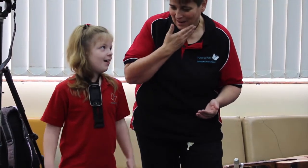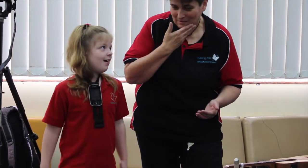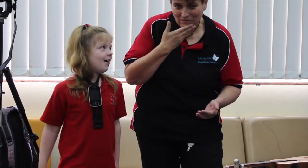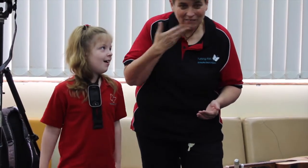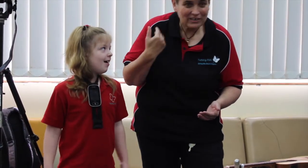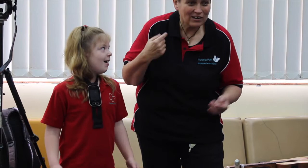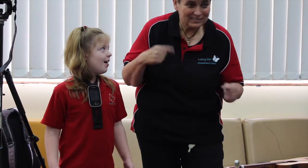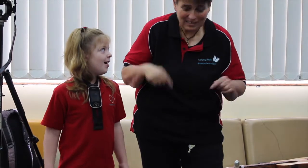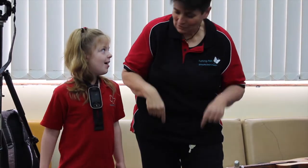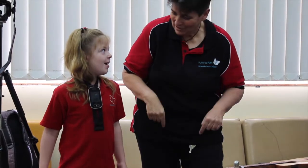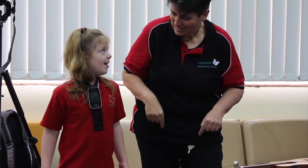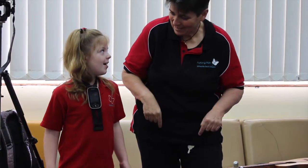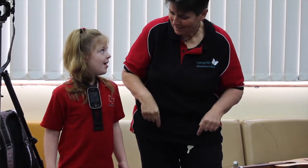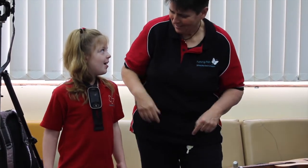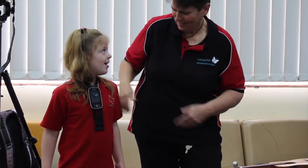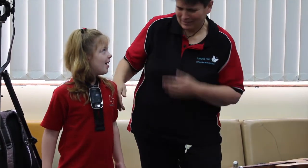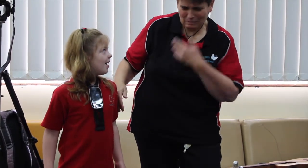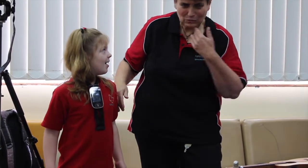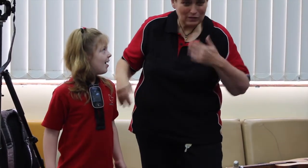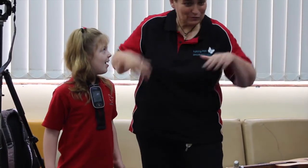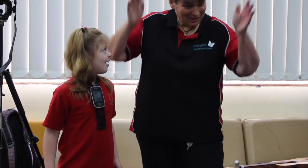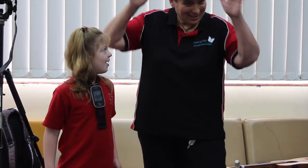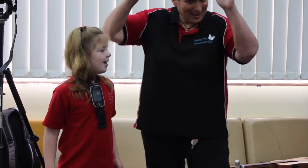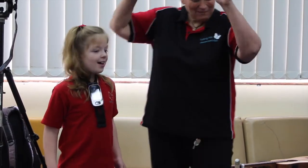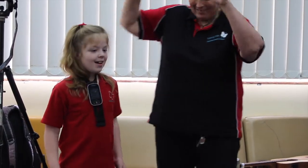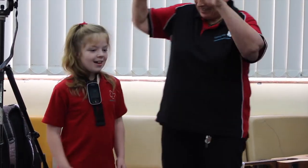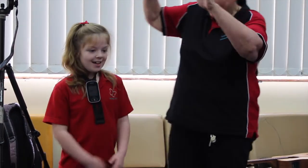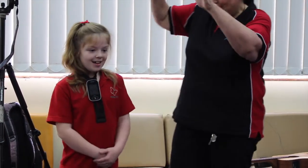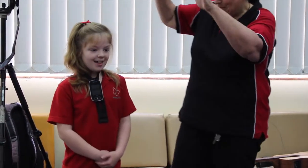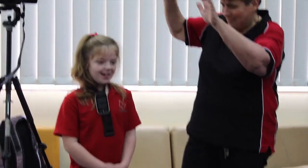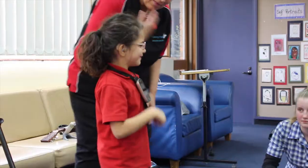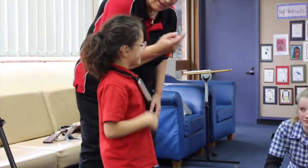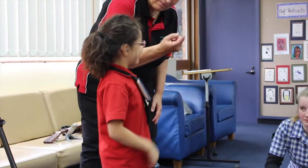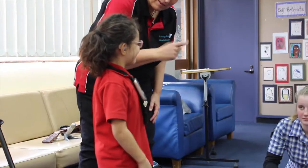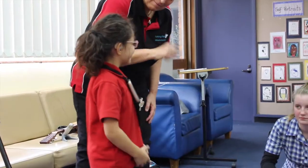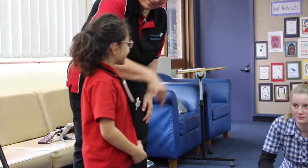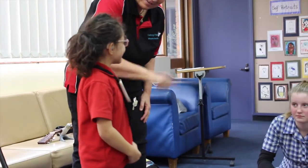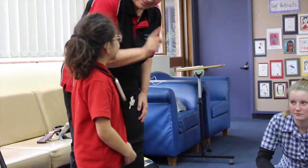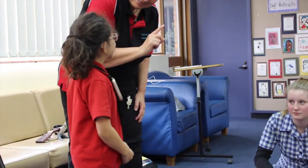nice. Very nice that you're here. That's beautiful. Okay, well done,